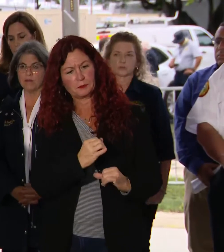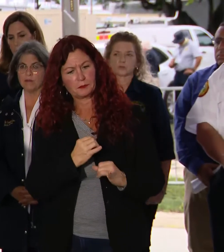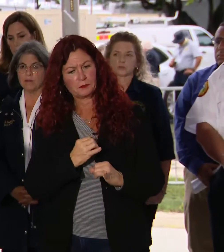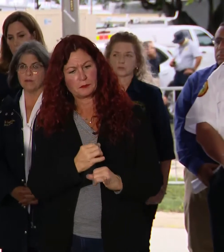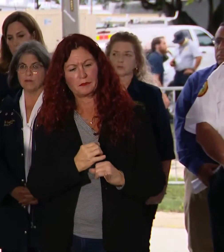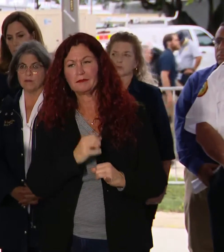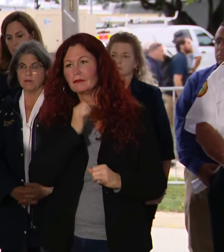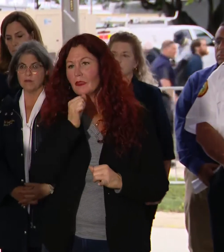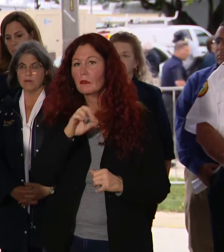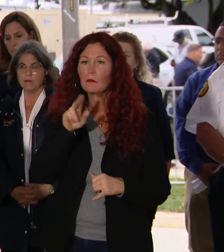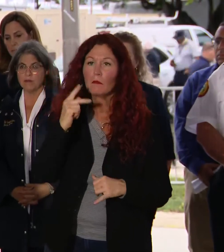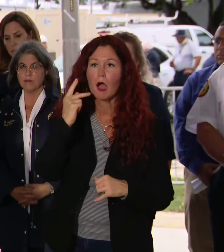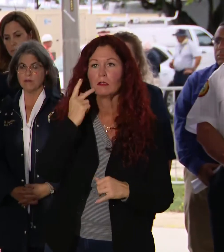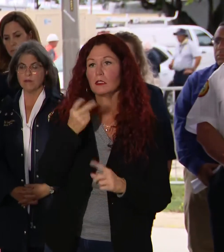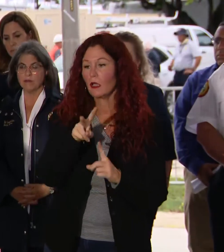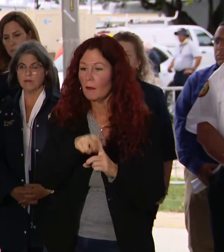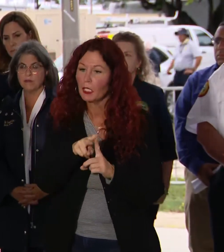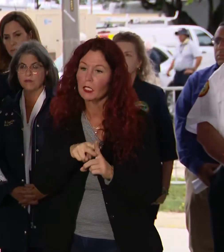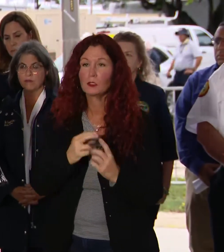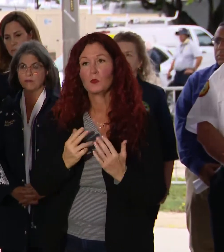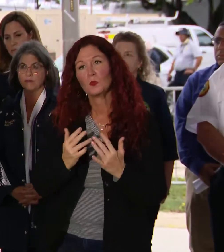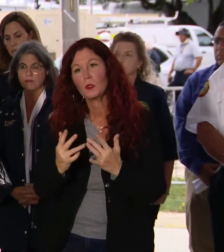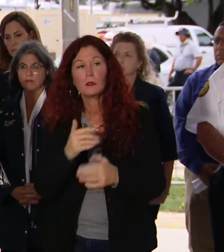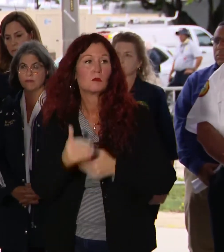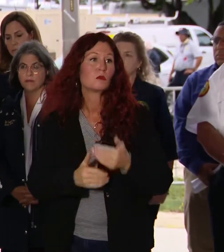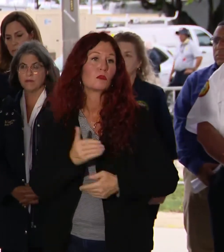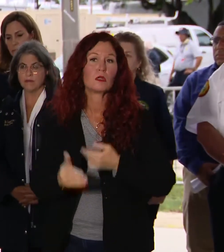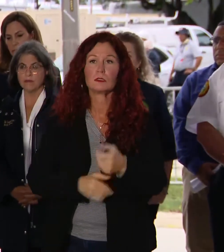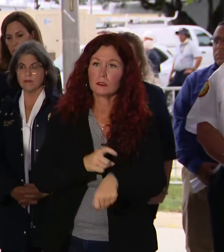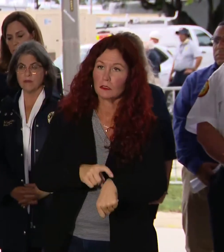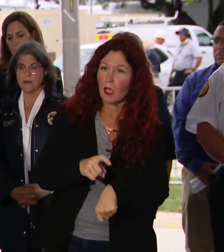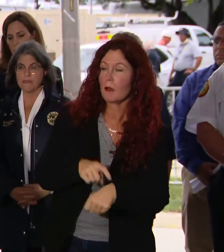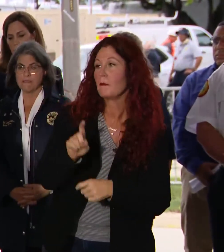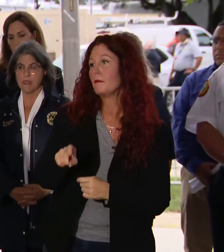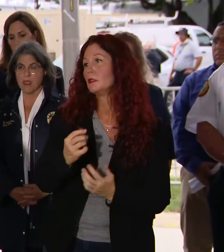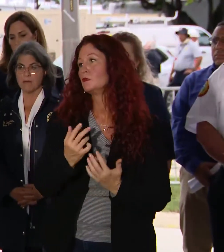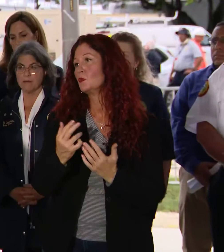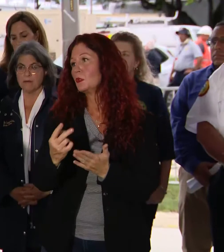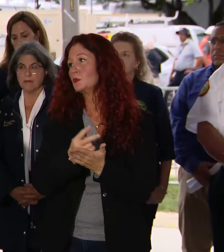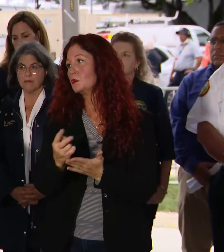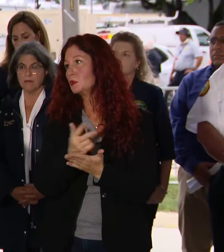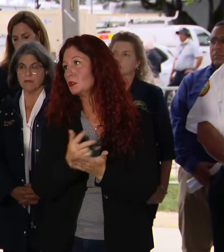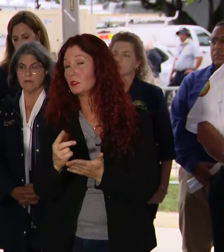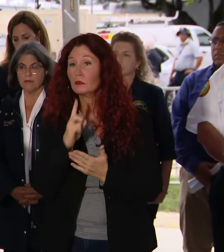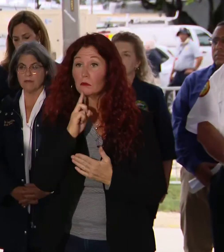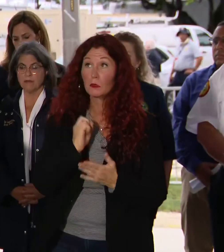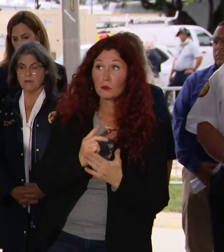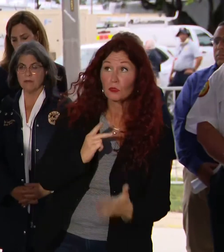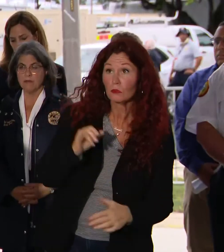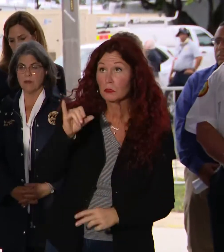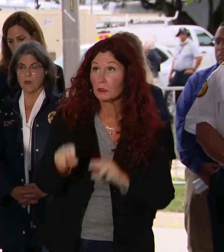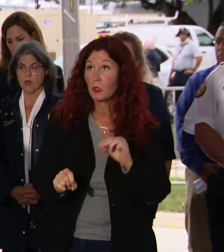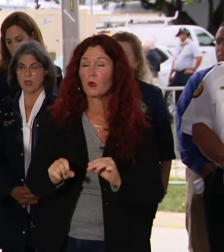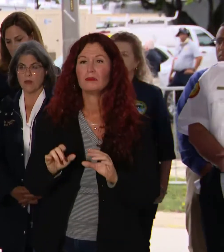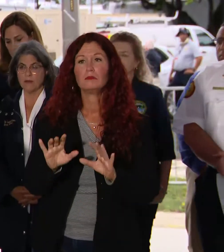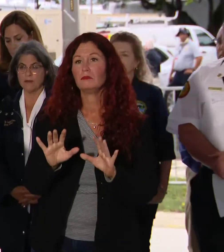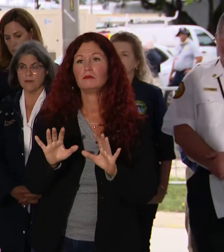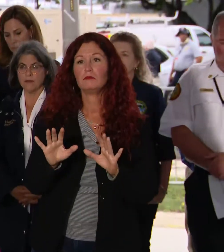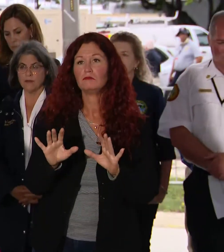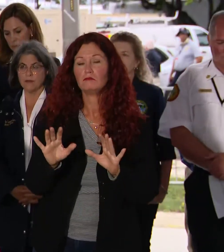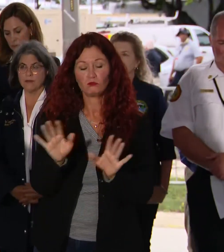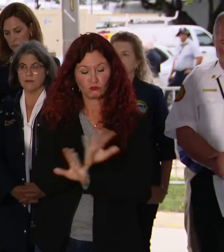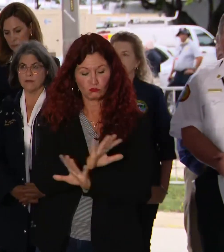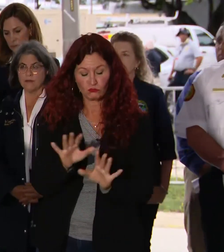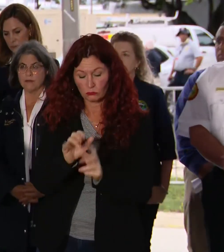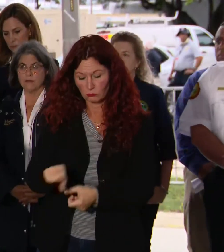bureaucracy, and the president and all of today and all of the elected officials, the two mayors, myself, our